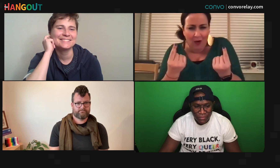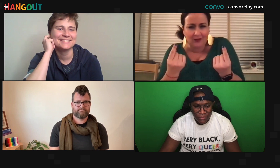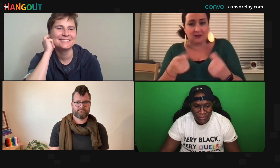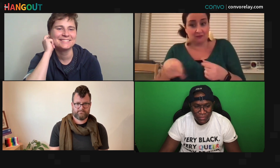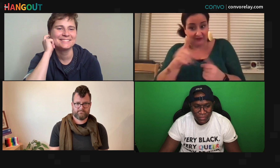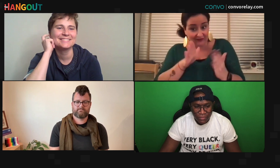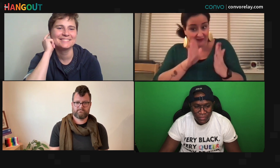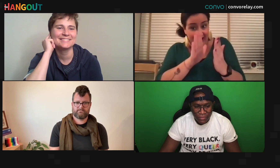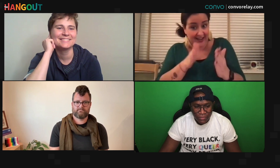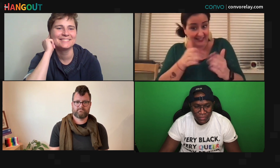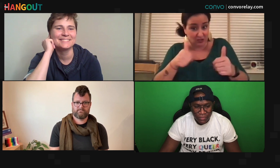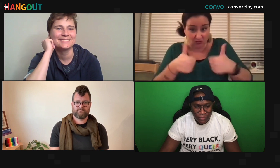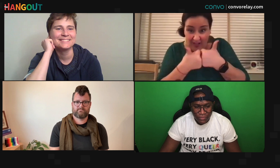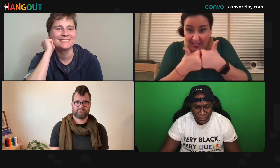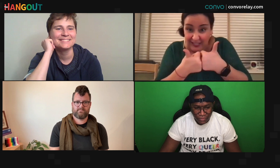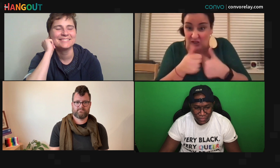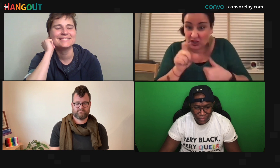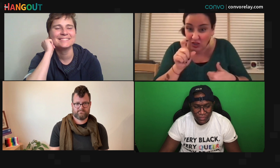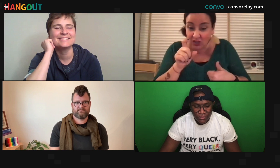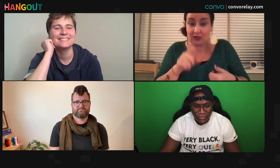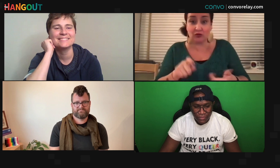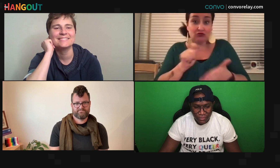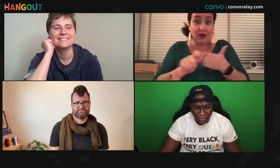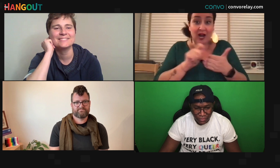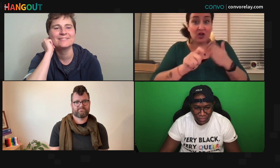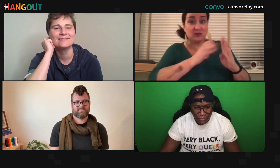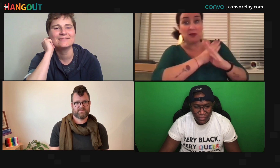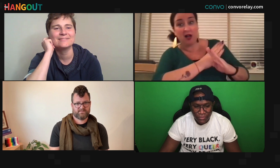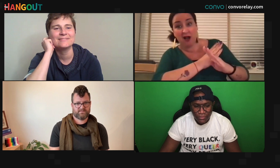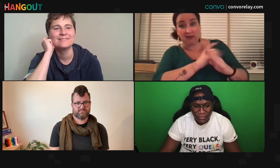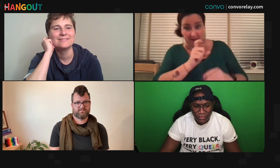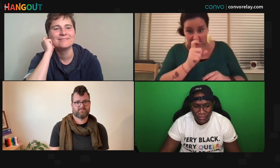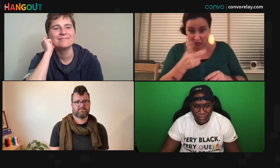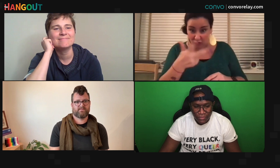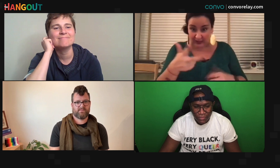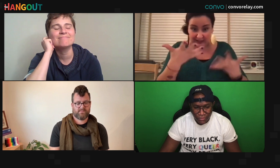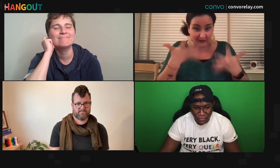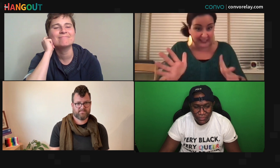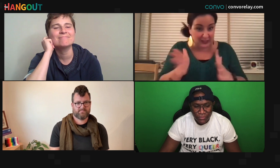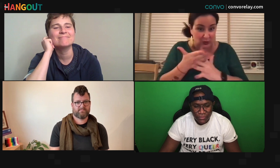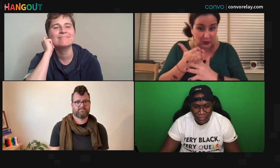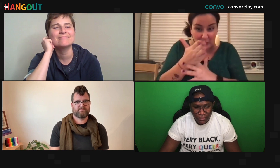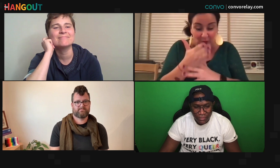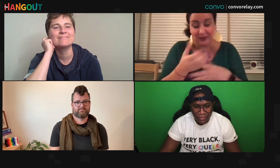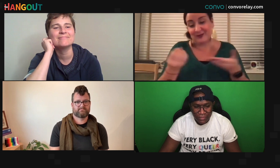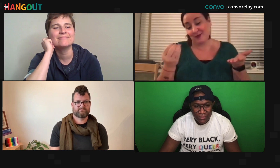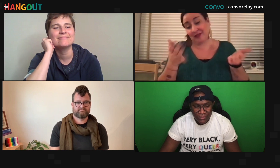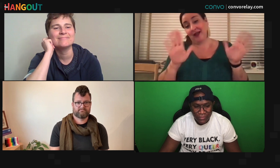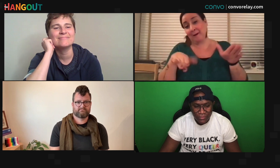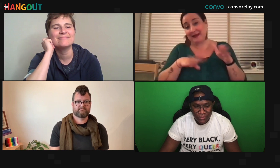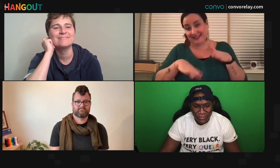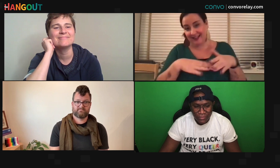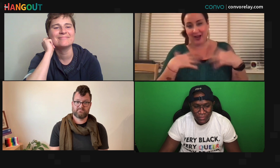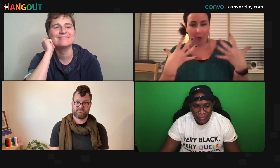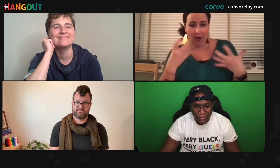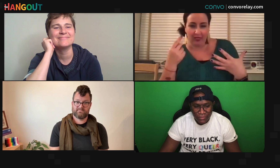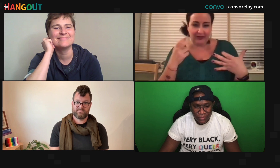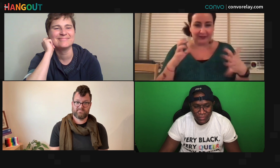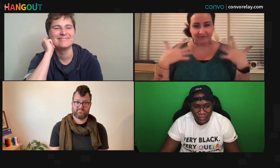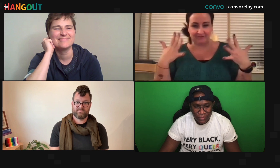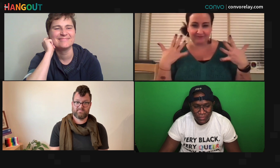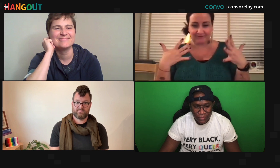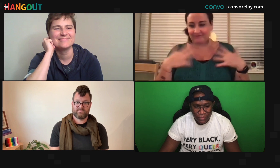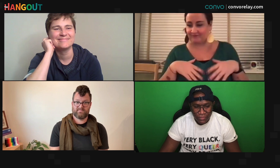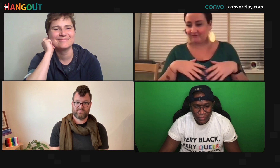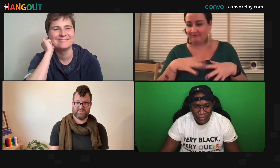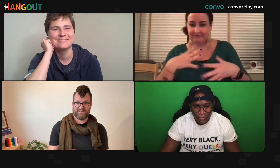curious about what the process looked like for publishing a book. Did you have writer's block? Did you have challenges?